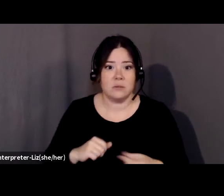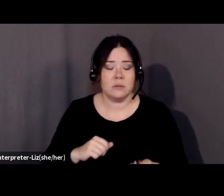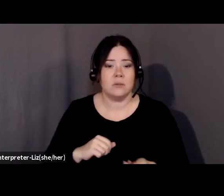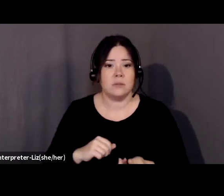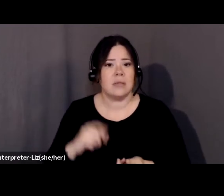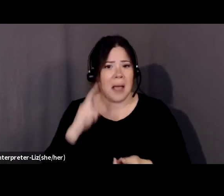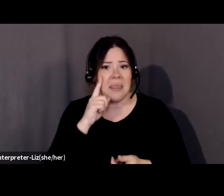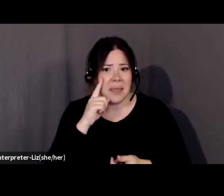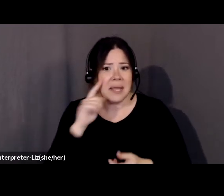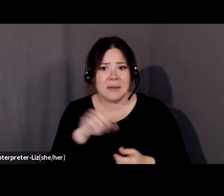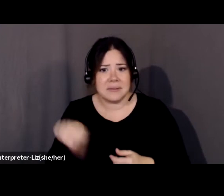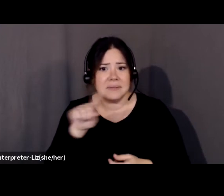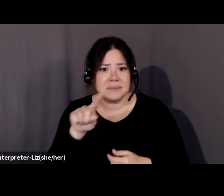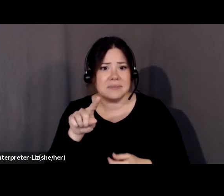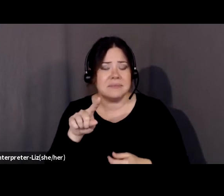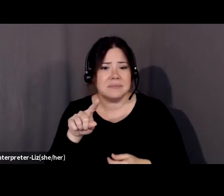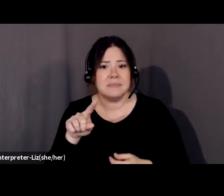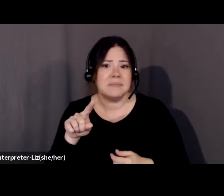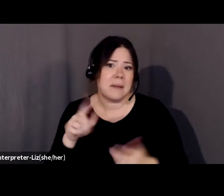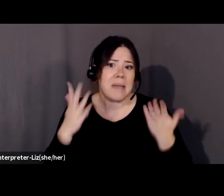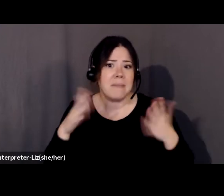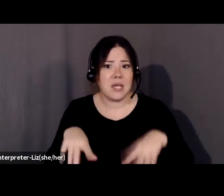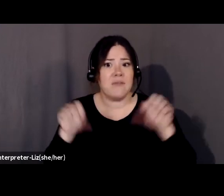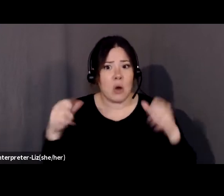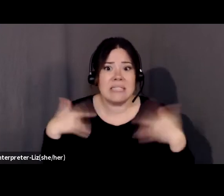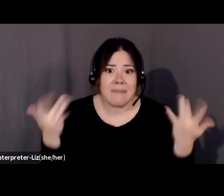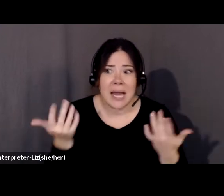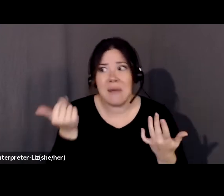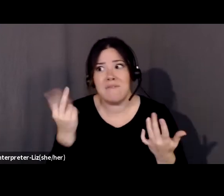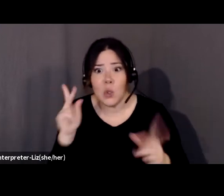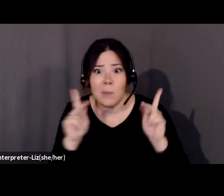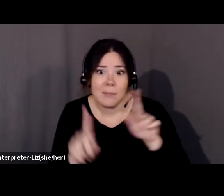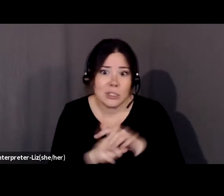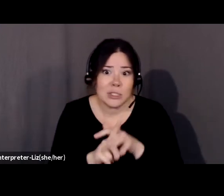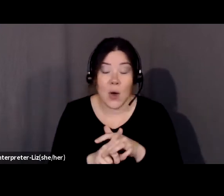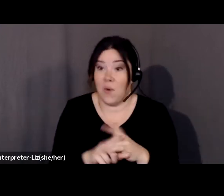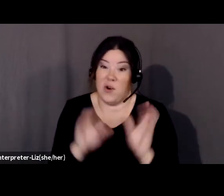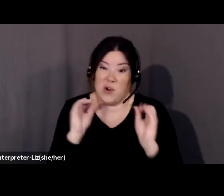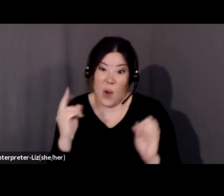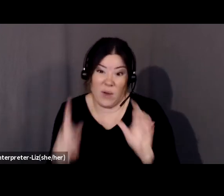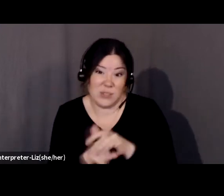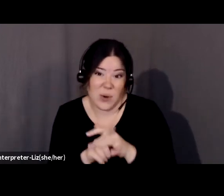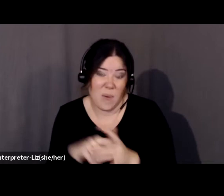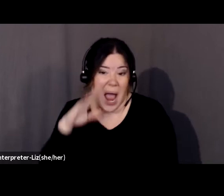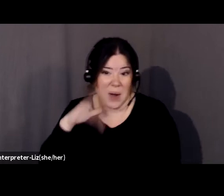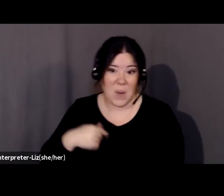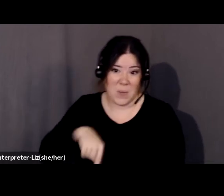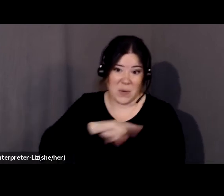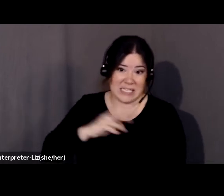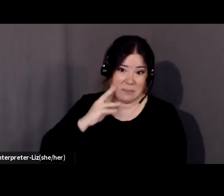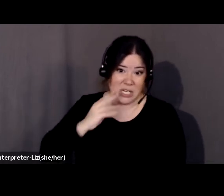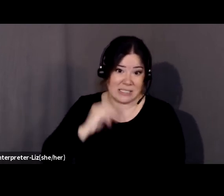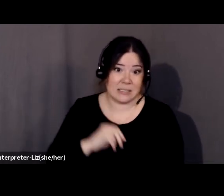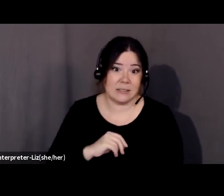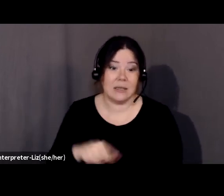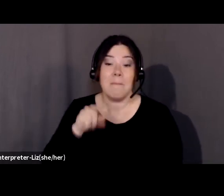event where they only had a few or maybe nobody show. I know we've had a couple of those. And this is about building community